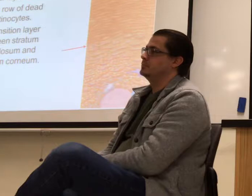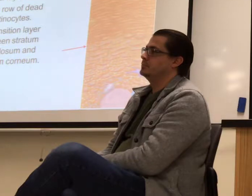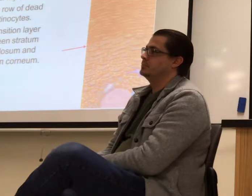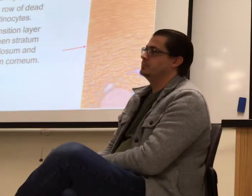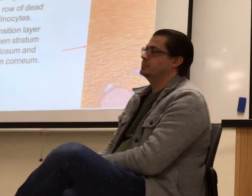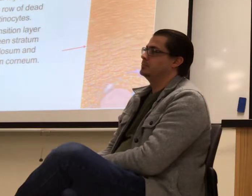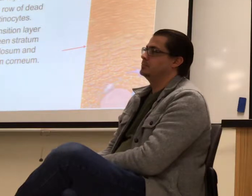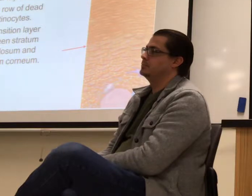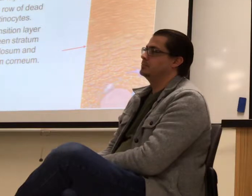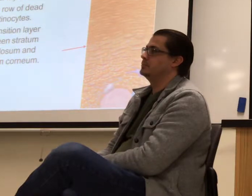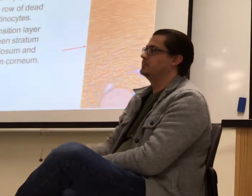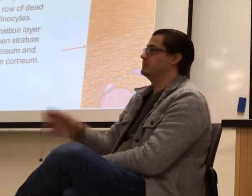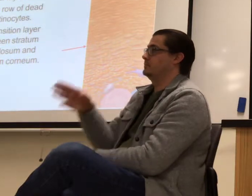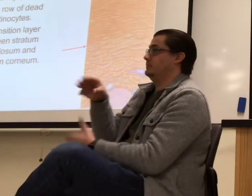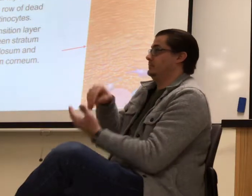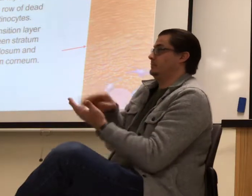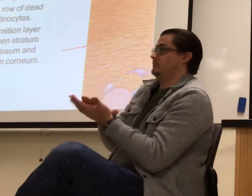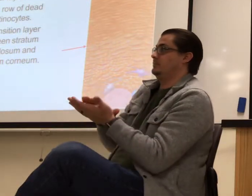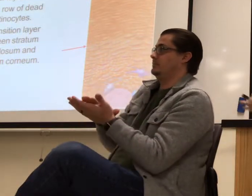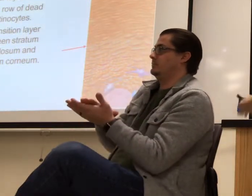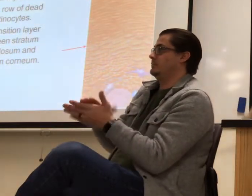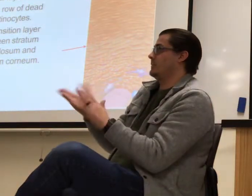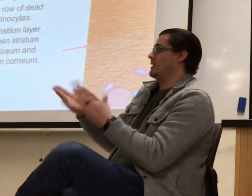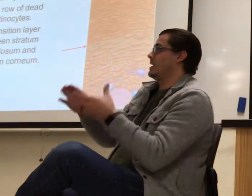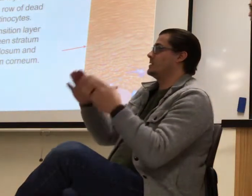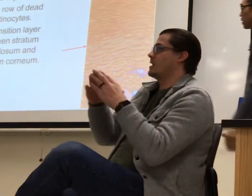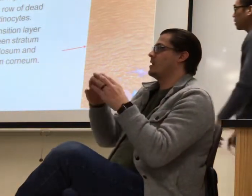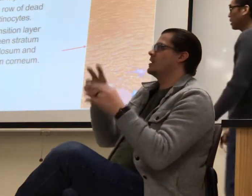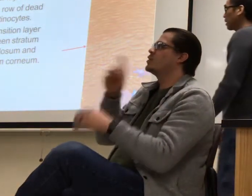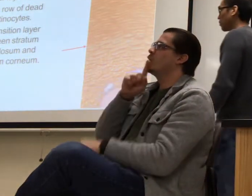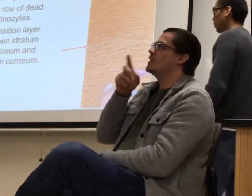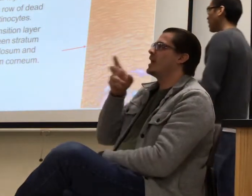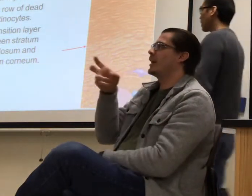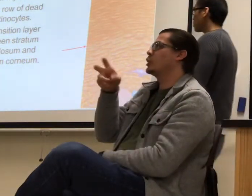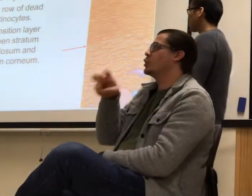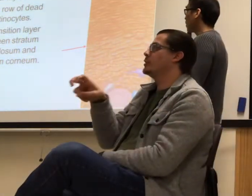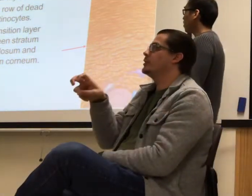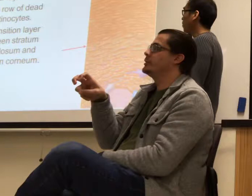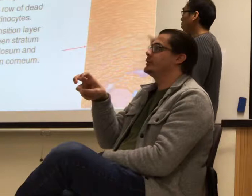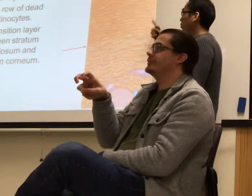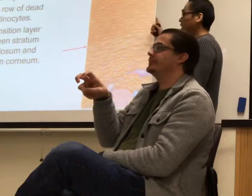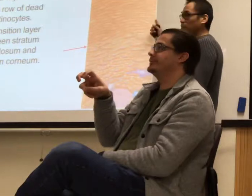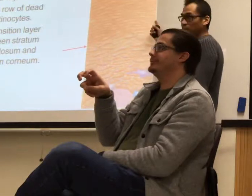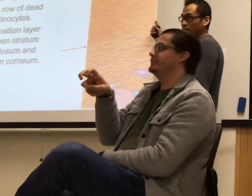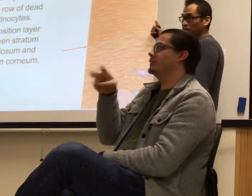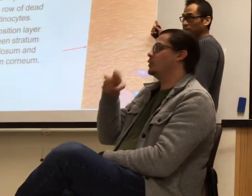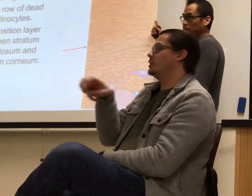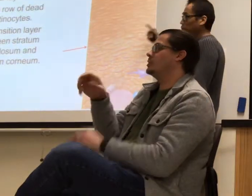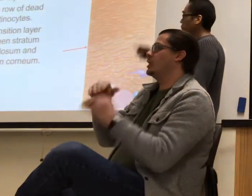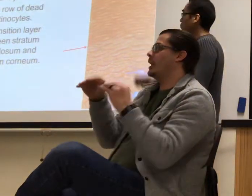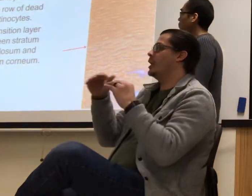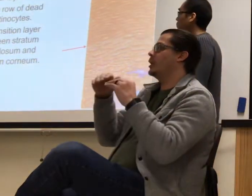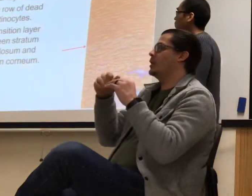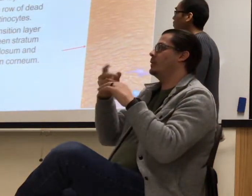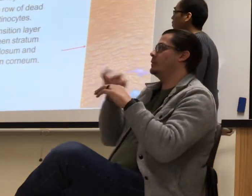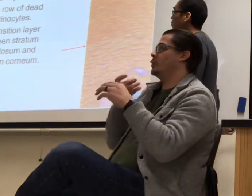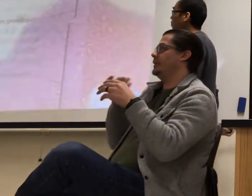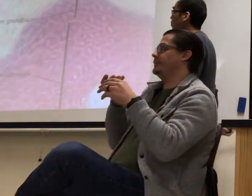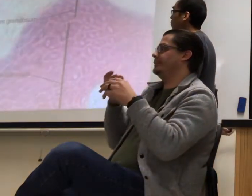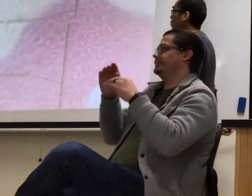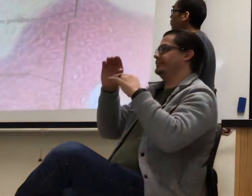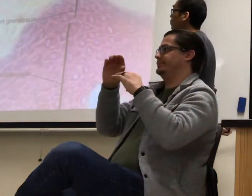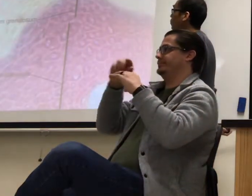So I just put dead cells, and it's a transition layer between the granulosum below and the corneum above.